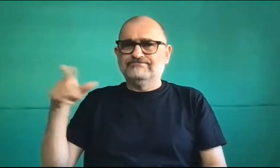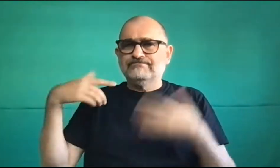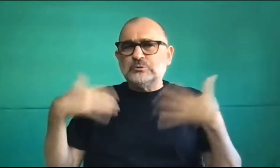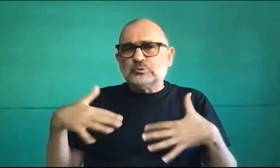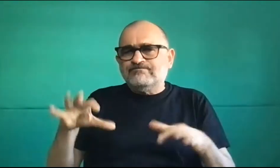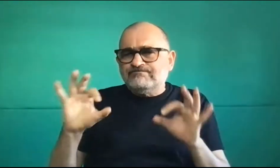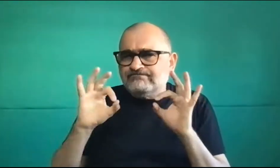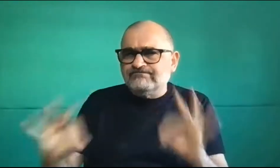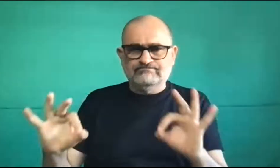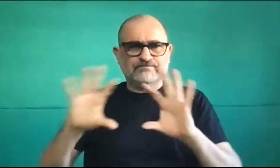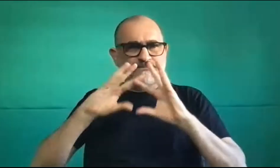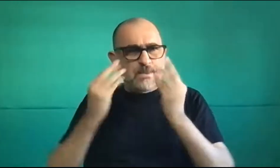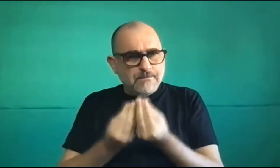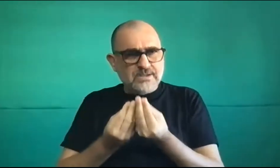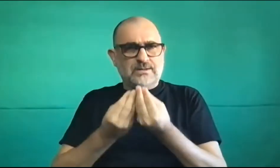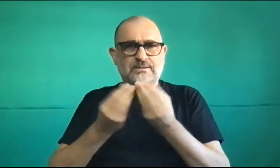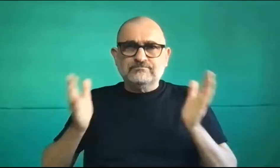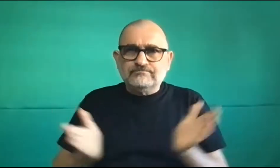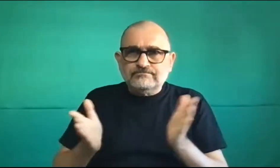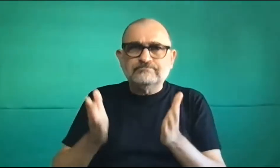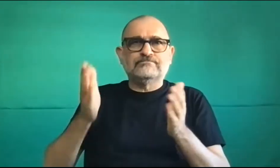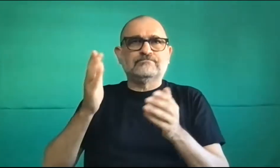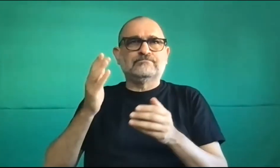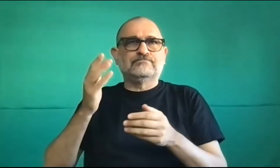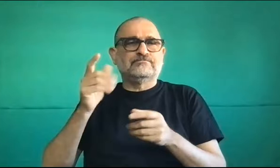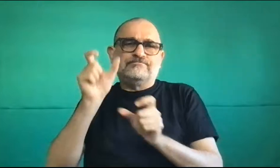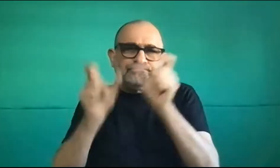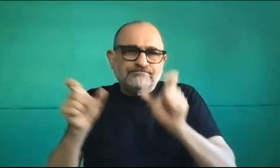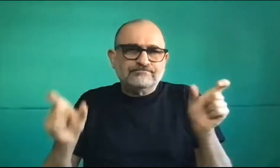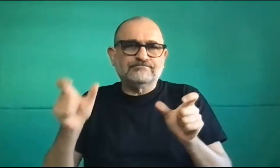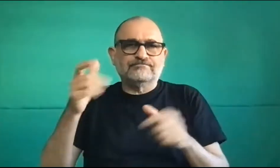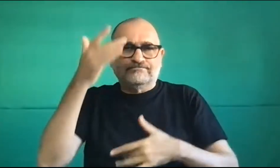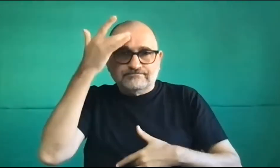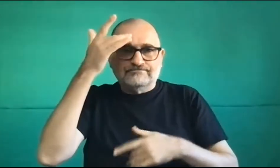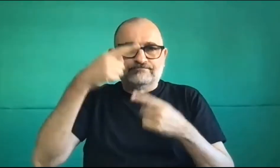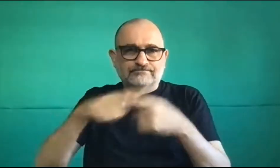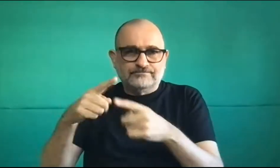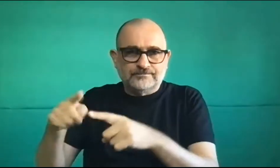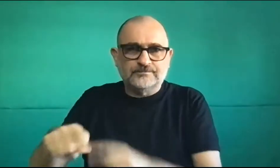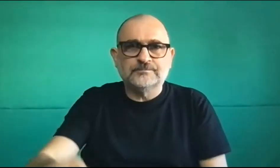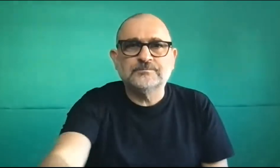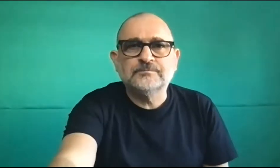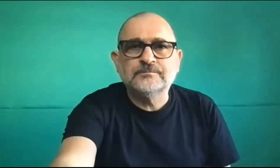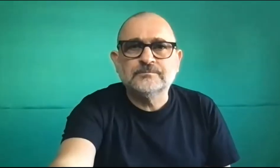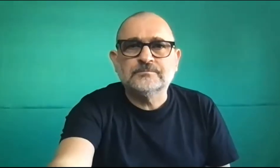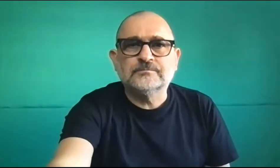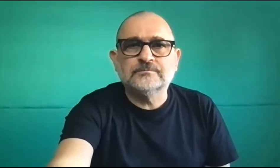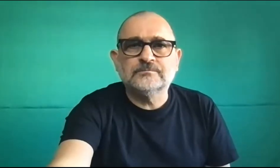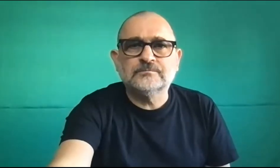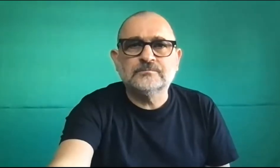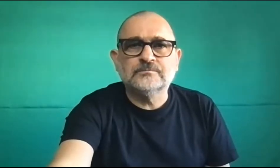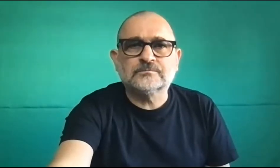Fernandez, who will join us today. But before kicking off with a question for